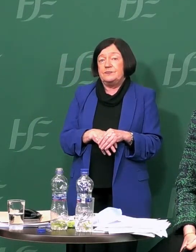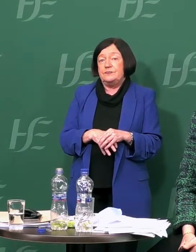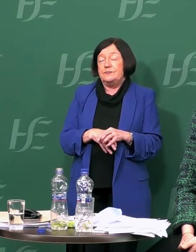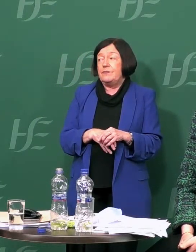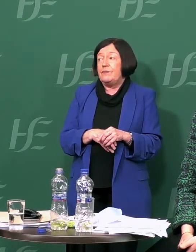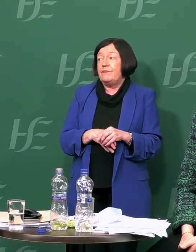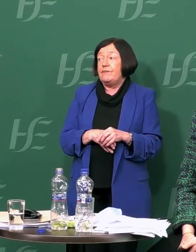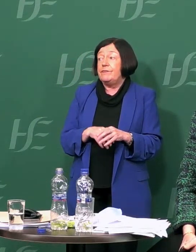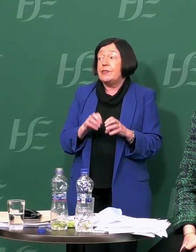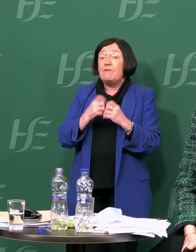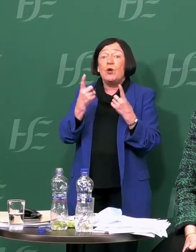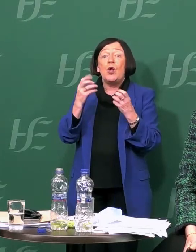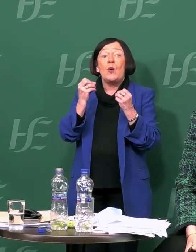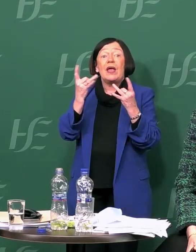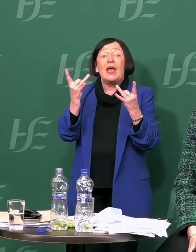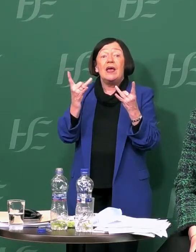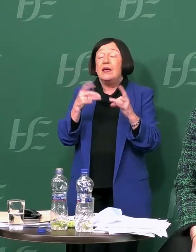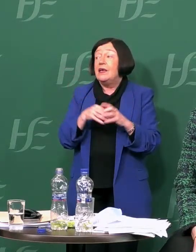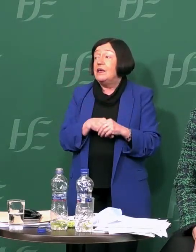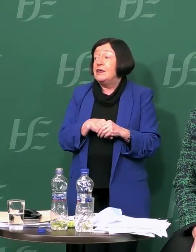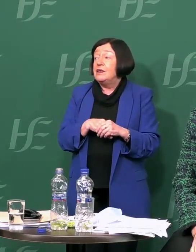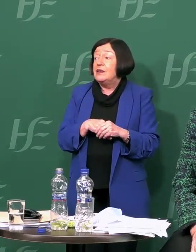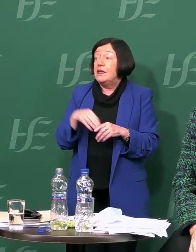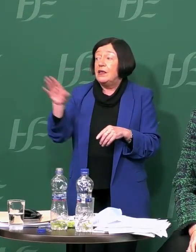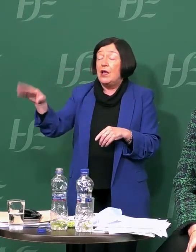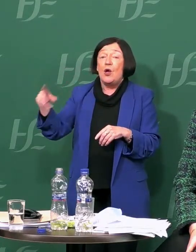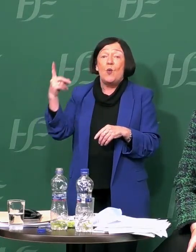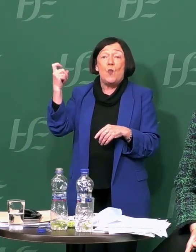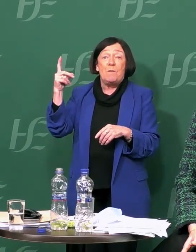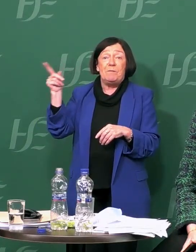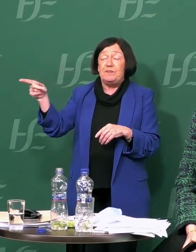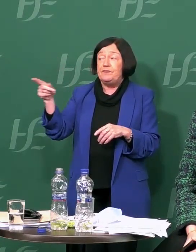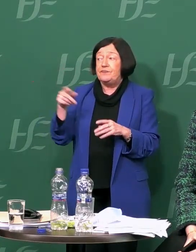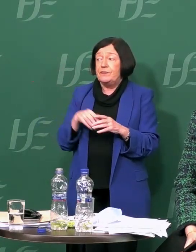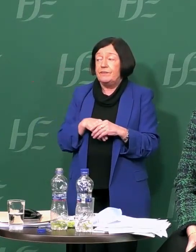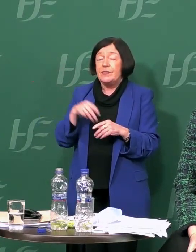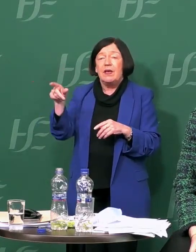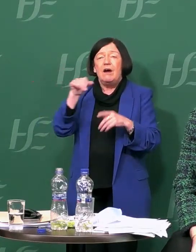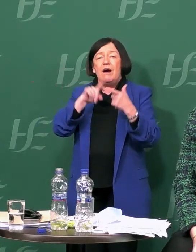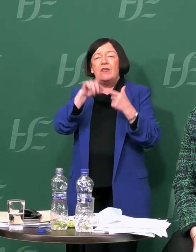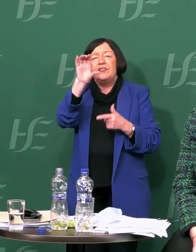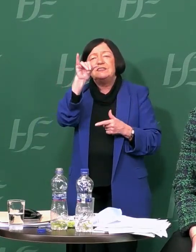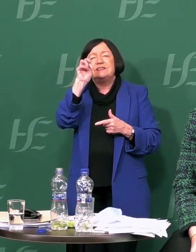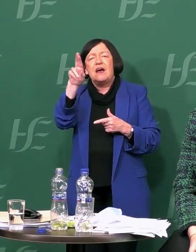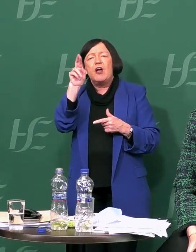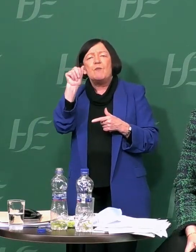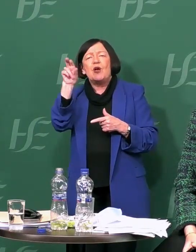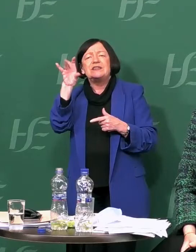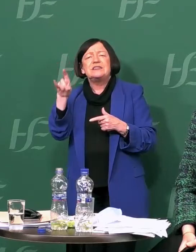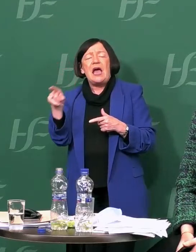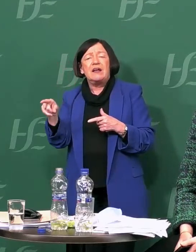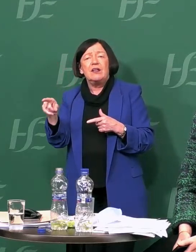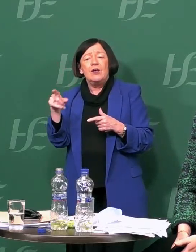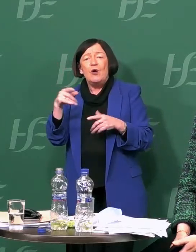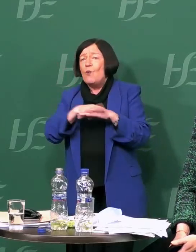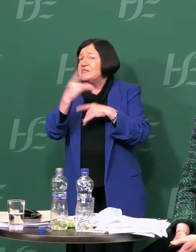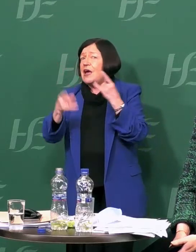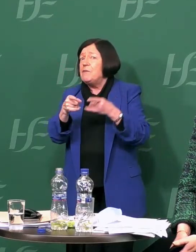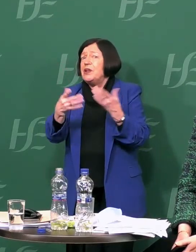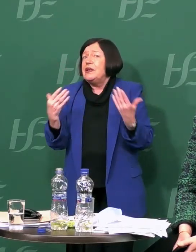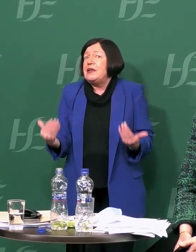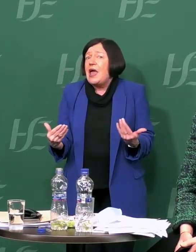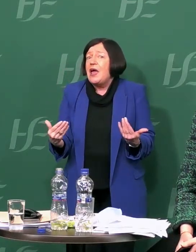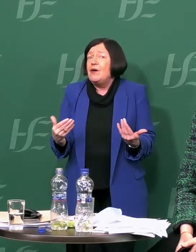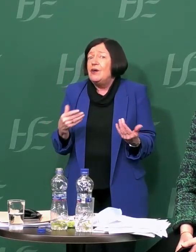Is everyone okay? Niamh? Okay. Cyber attack, maybe Anne, you could answer this. Where are we now in terms